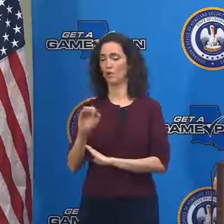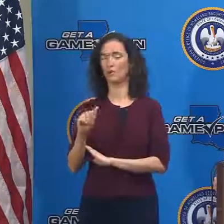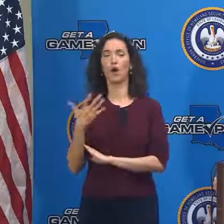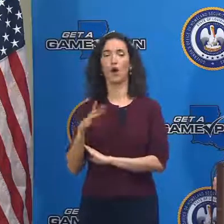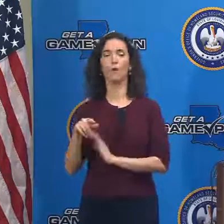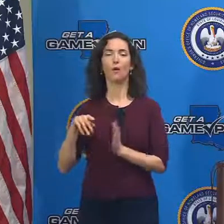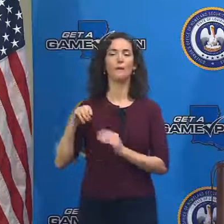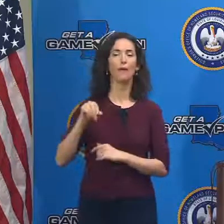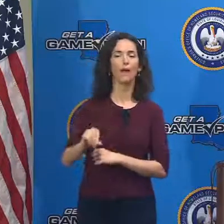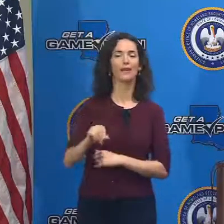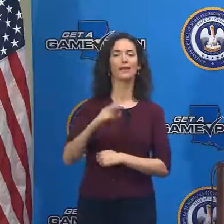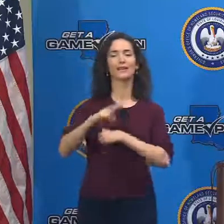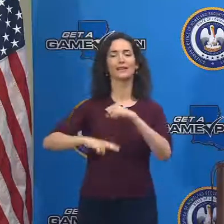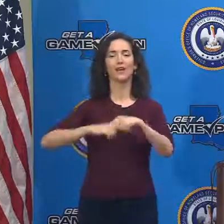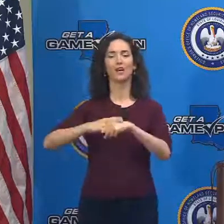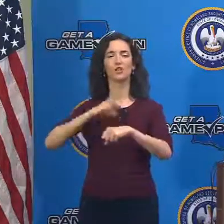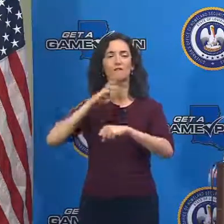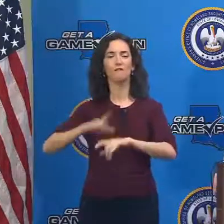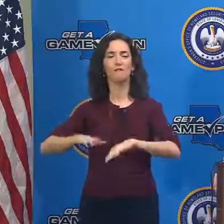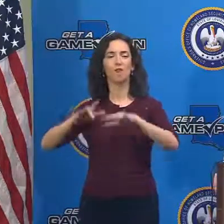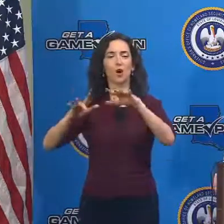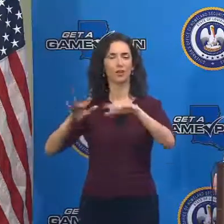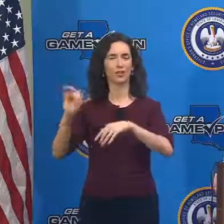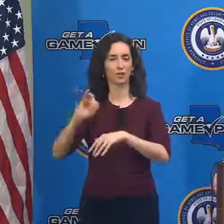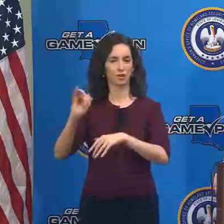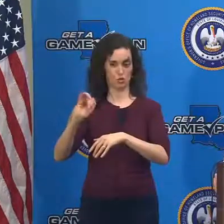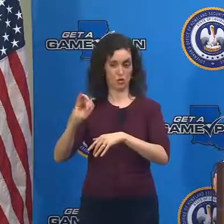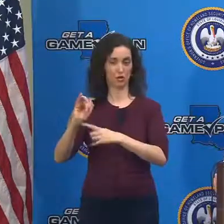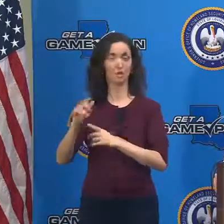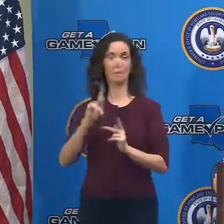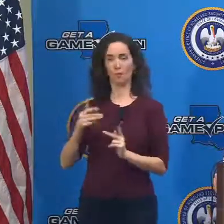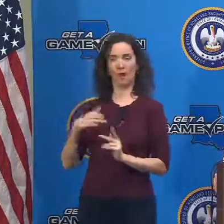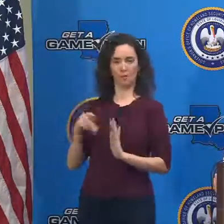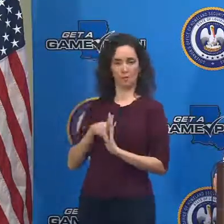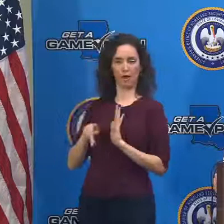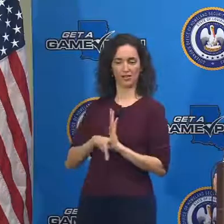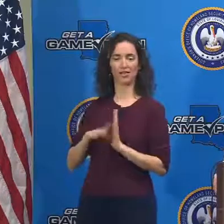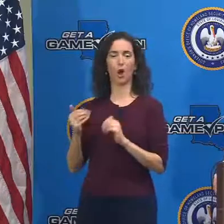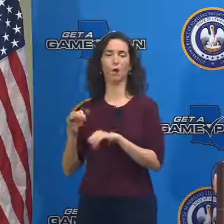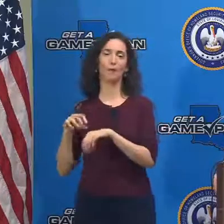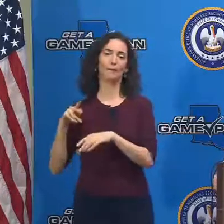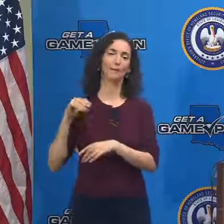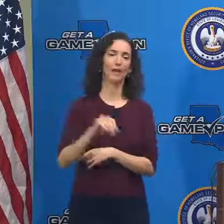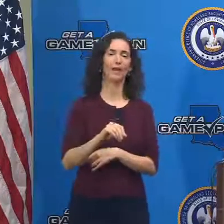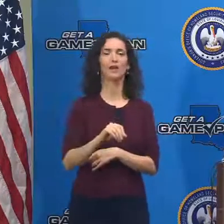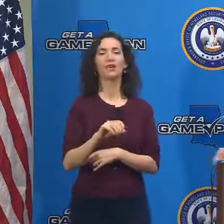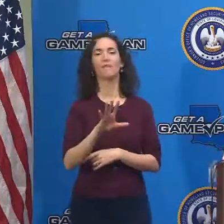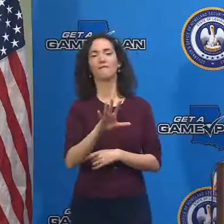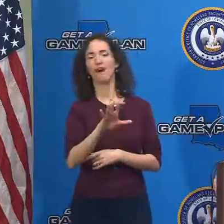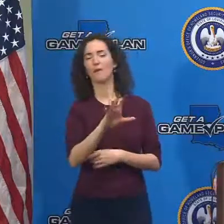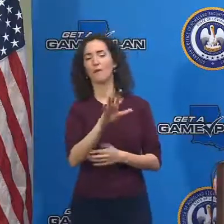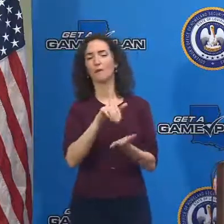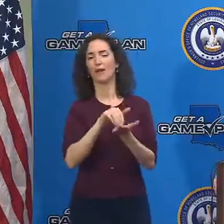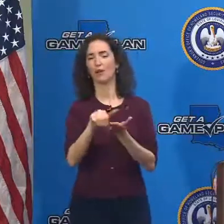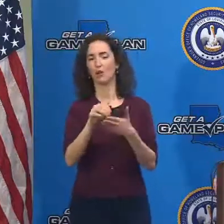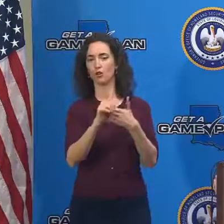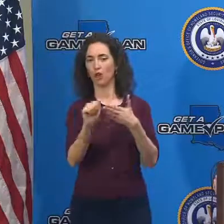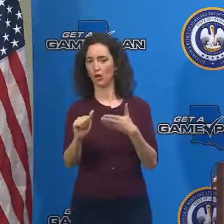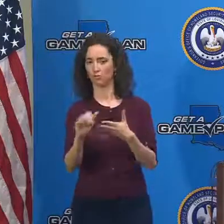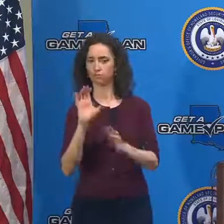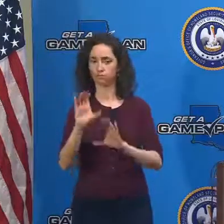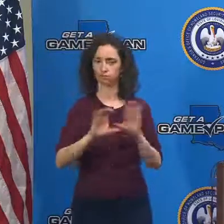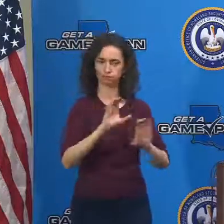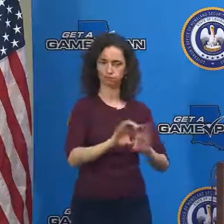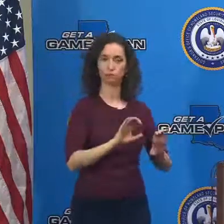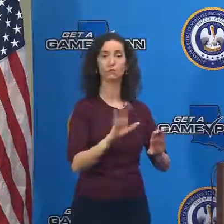Flood Insurance Program policyholders over $4 million in claims resulting from Hurricane Ida, and we expect those numbers to continue to